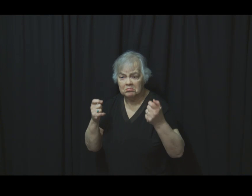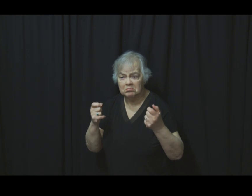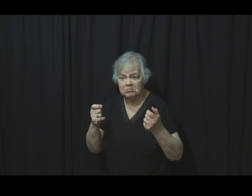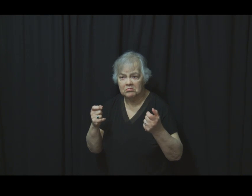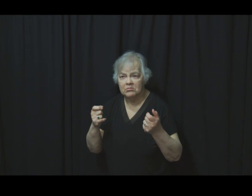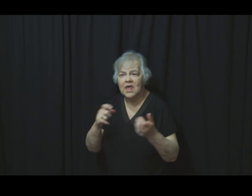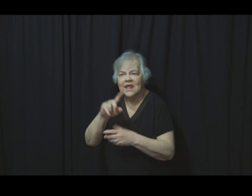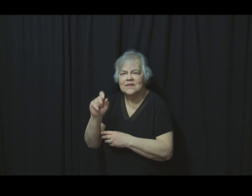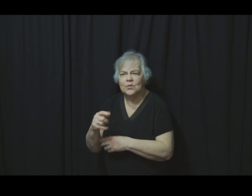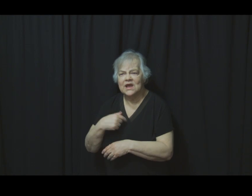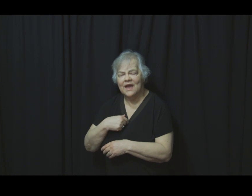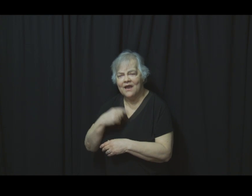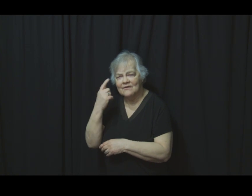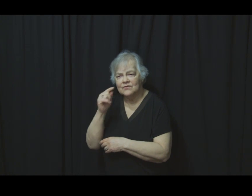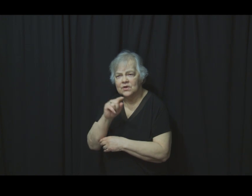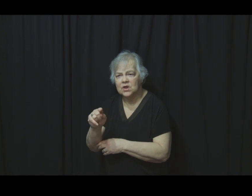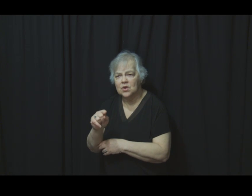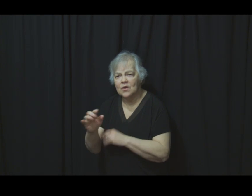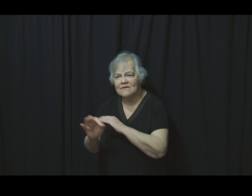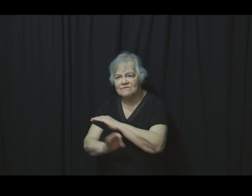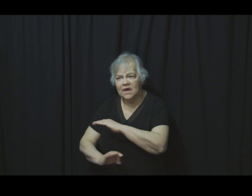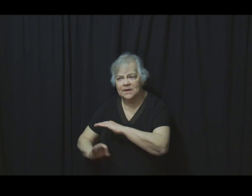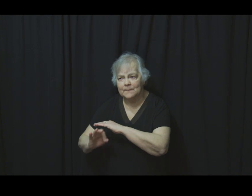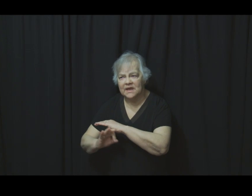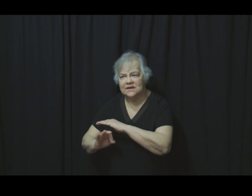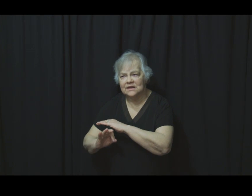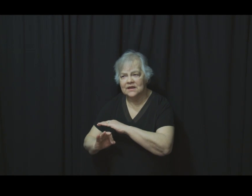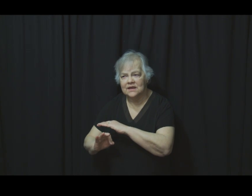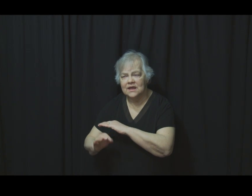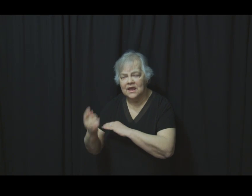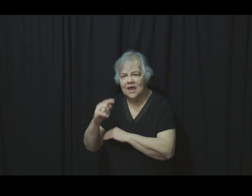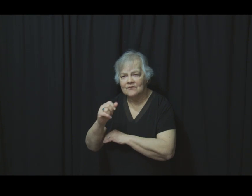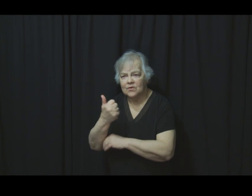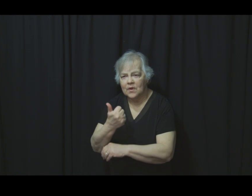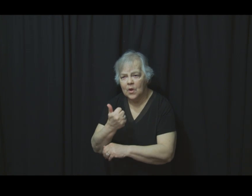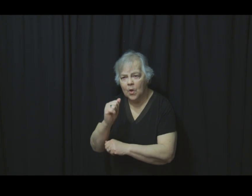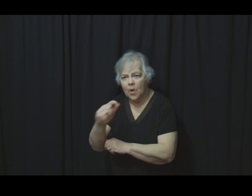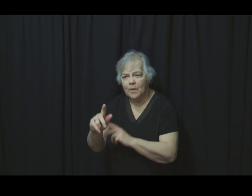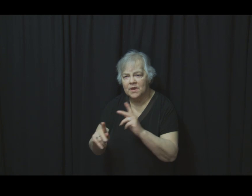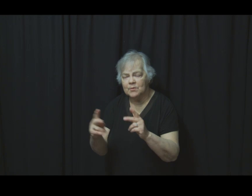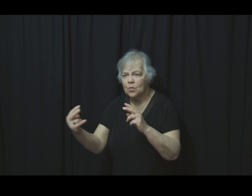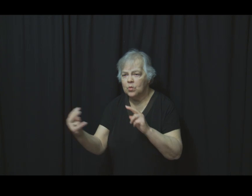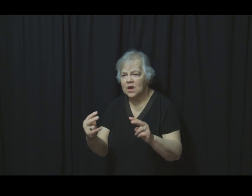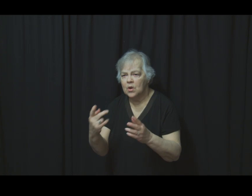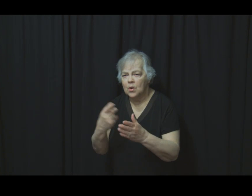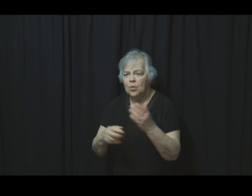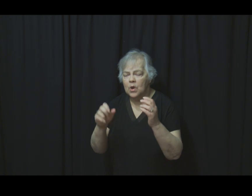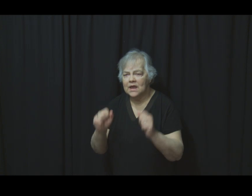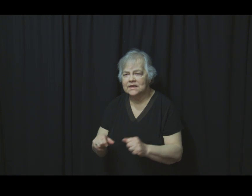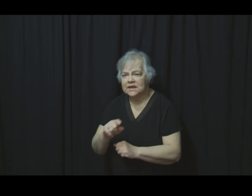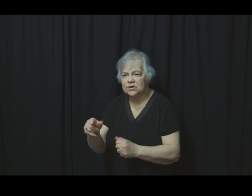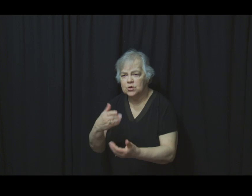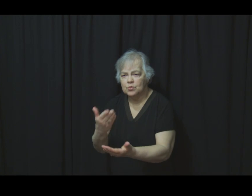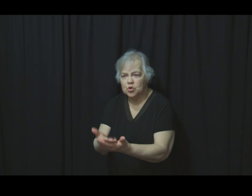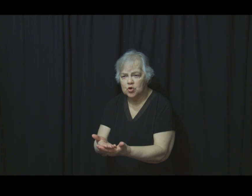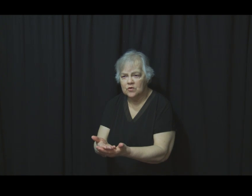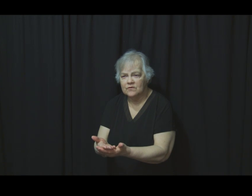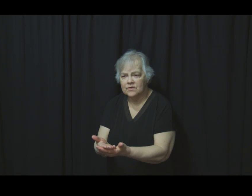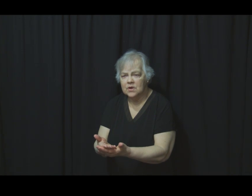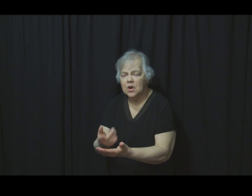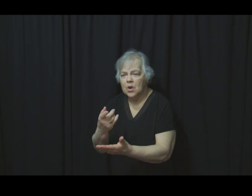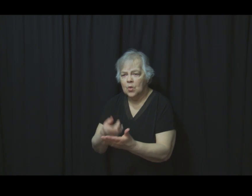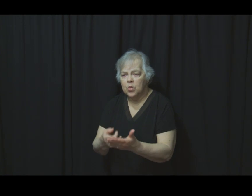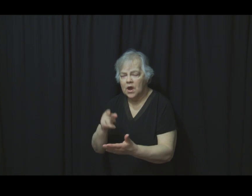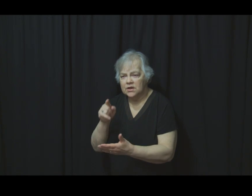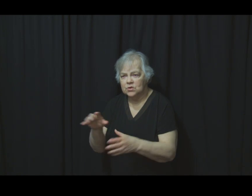The question I have for you, though, fundamentally, and for everybody watching, Mr. Ham, what can you prove? What you have